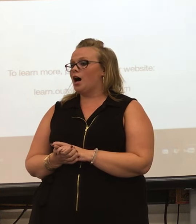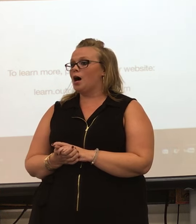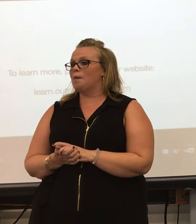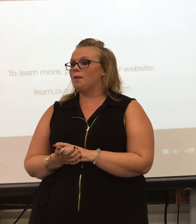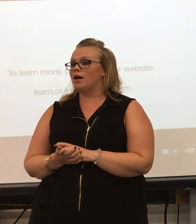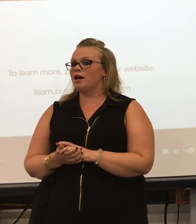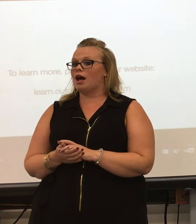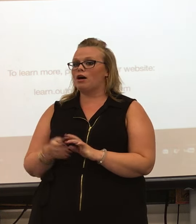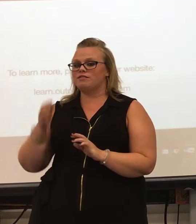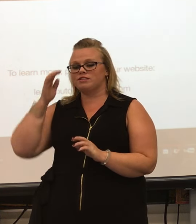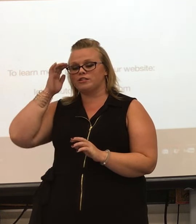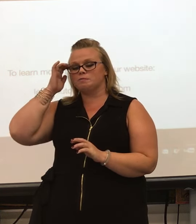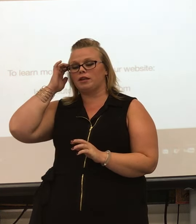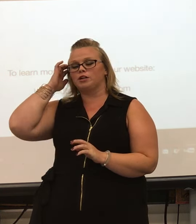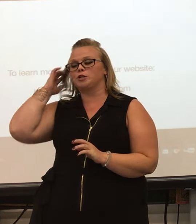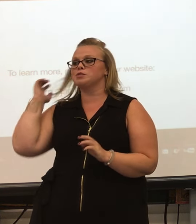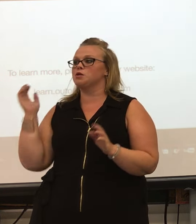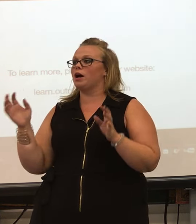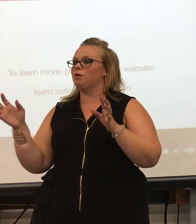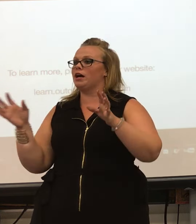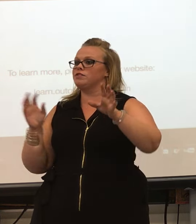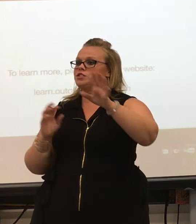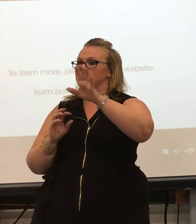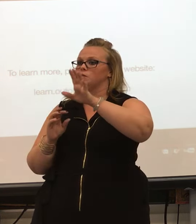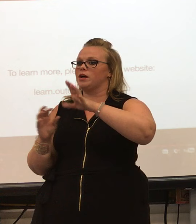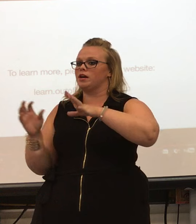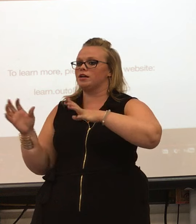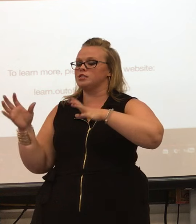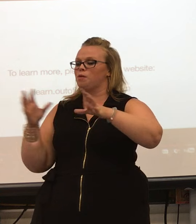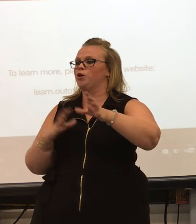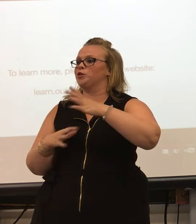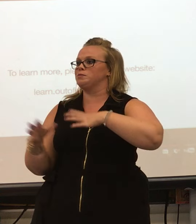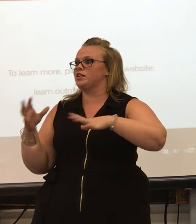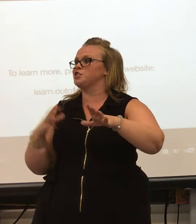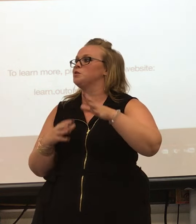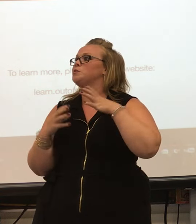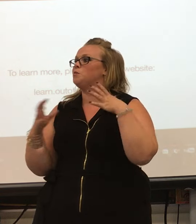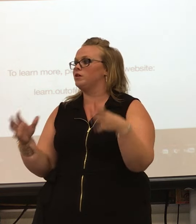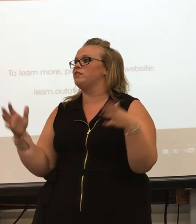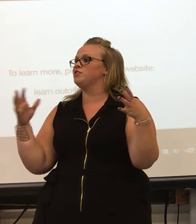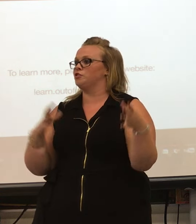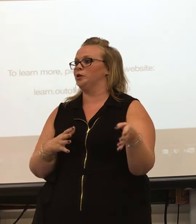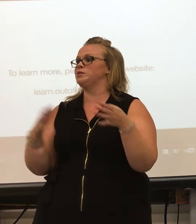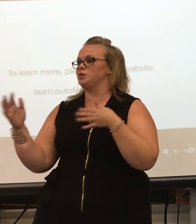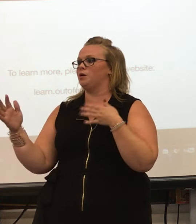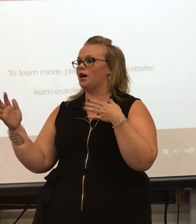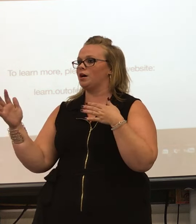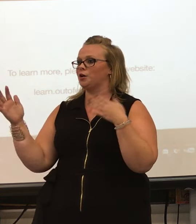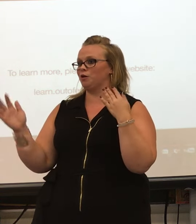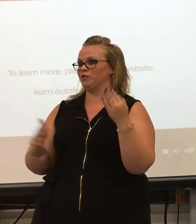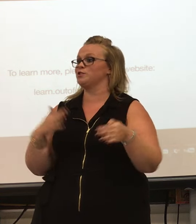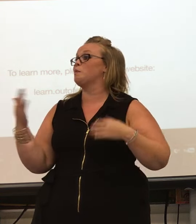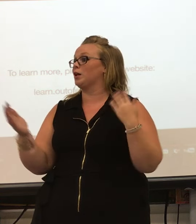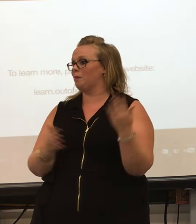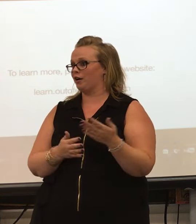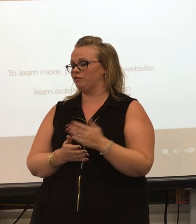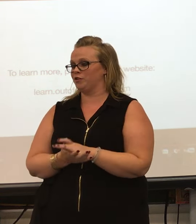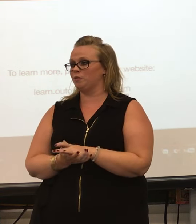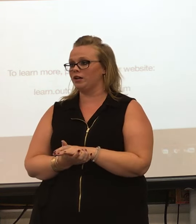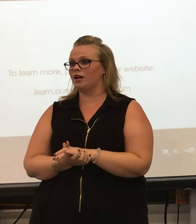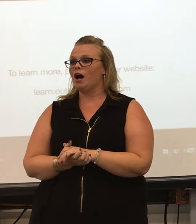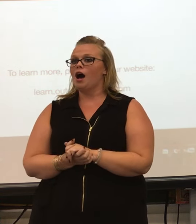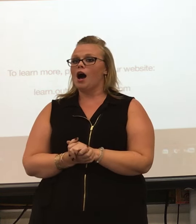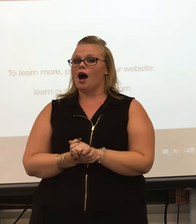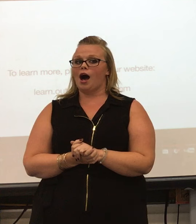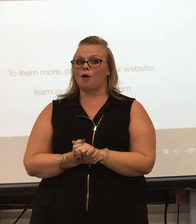Mondays. And I'll have different spelling groups, so I will have to do a small group session with each group to go over their spelling pattern